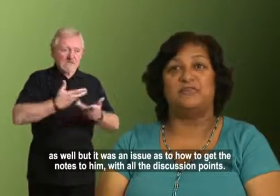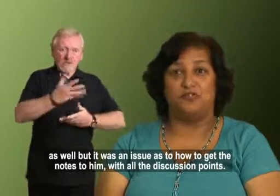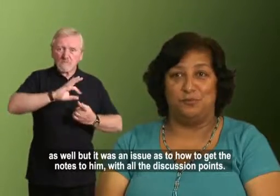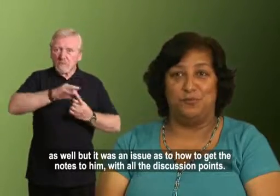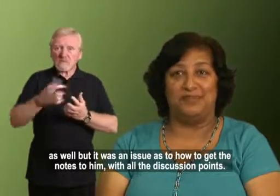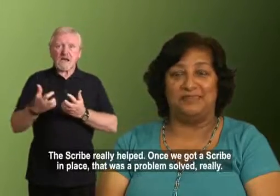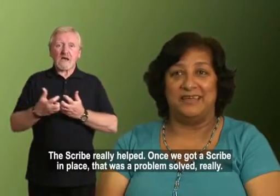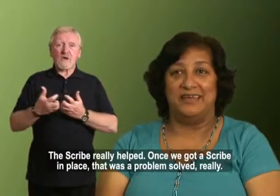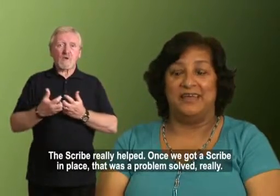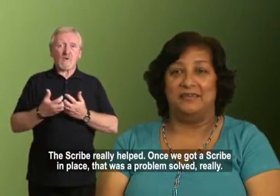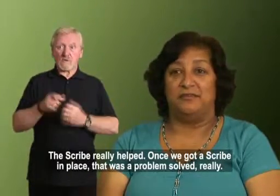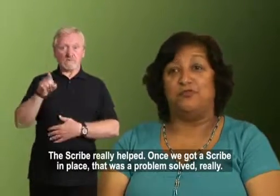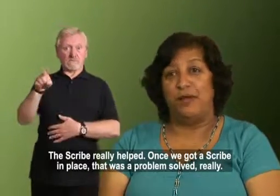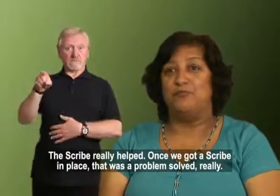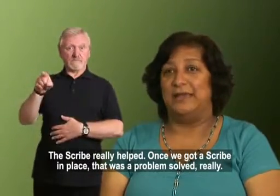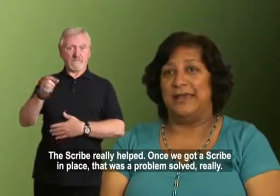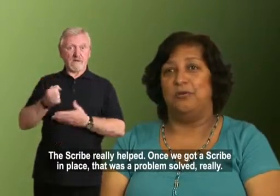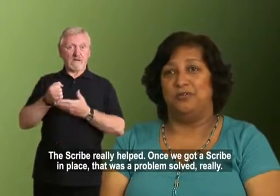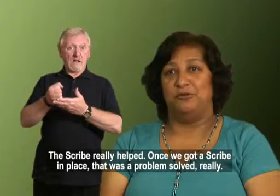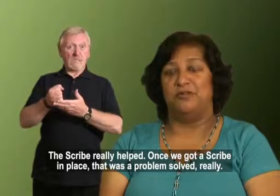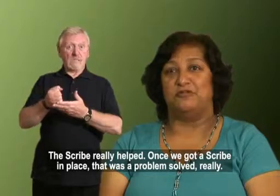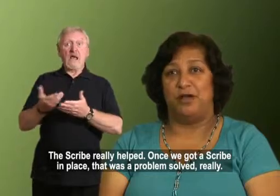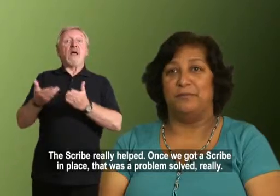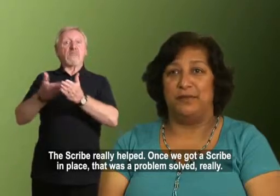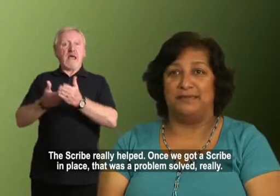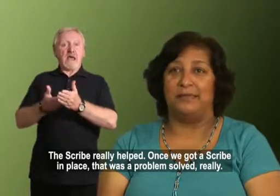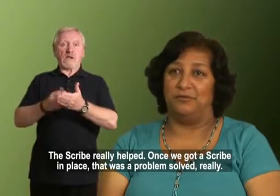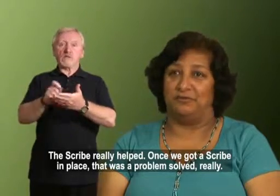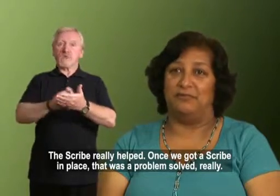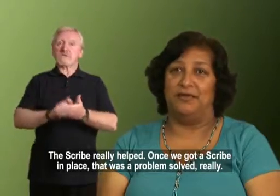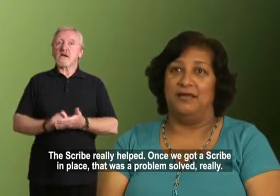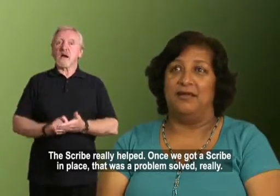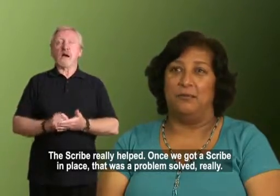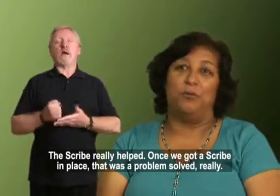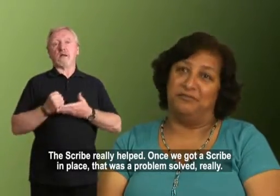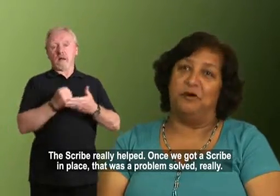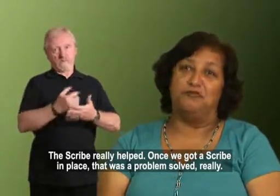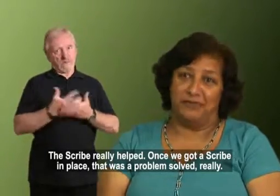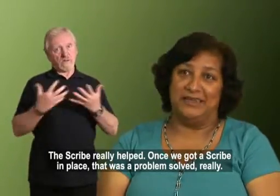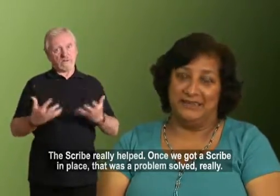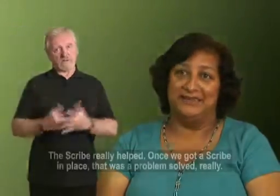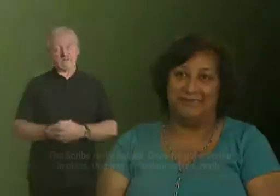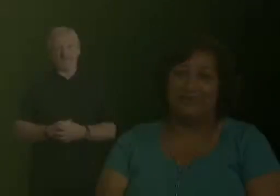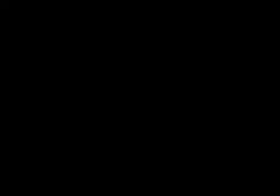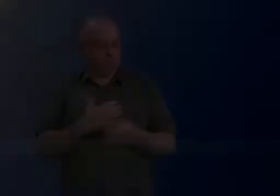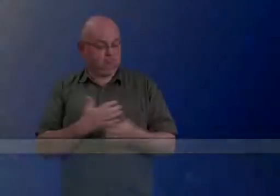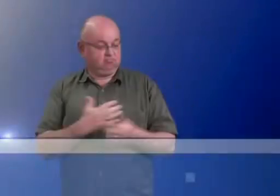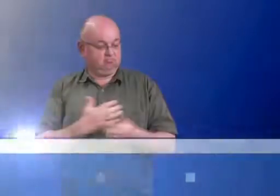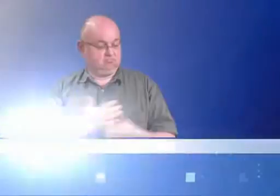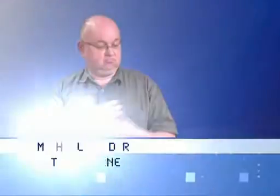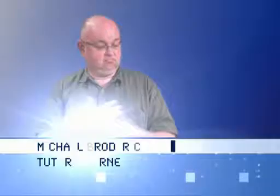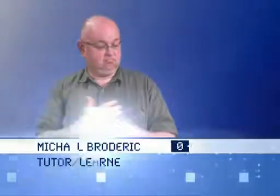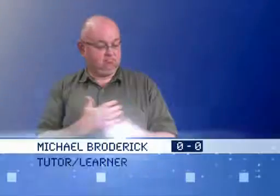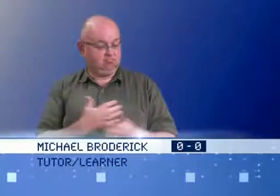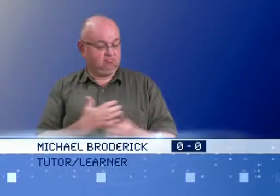so all the discussion points. So a scribe really helped. Once we got a scribe in place, that was a problem solved, really.